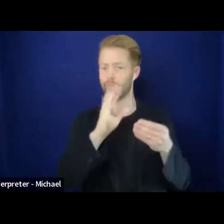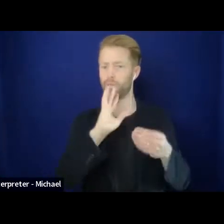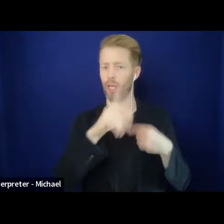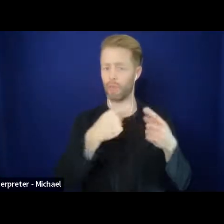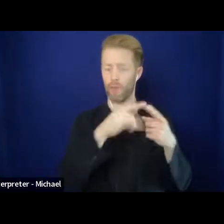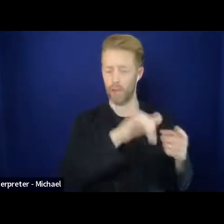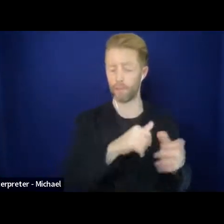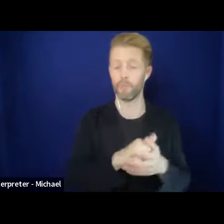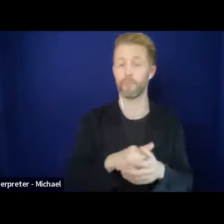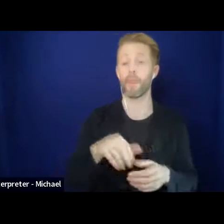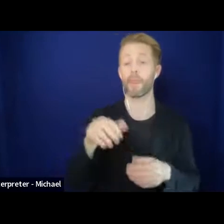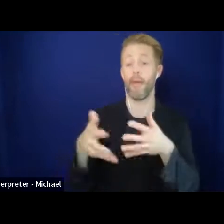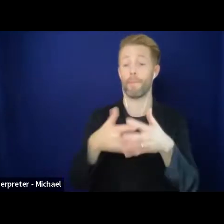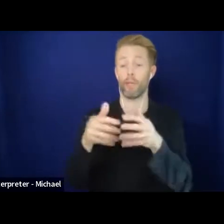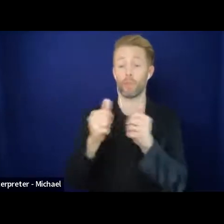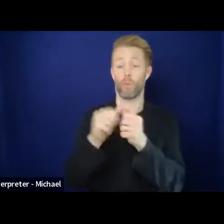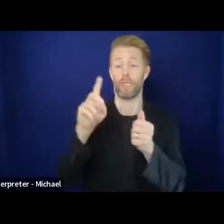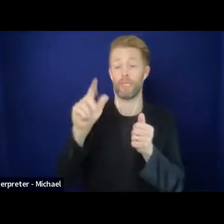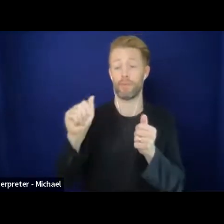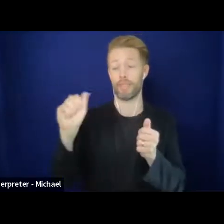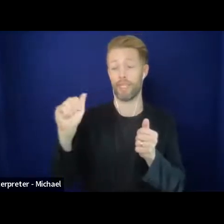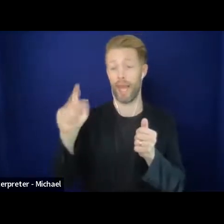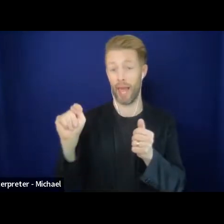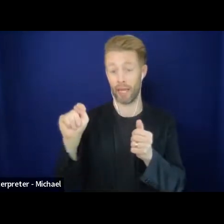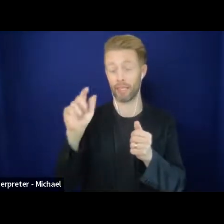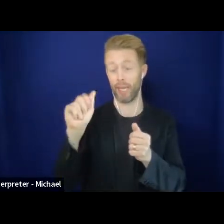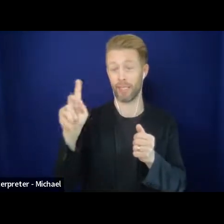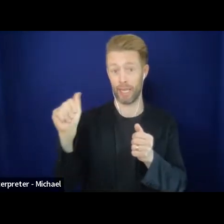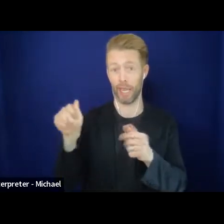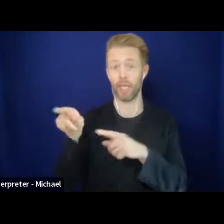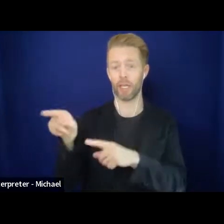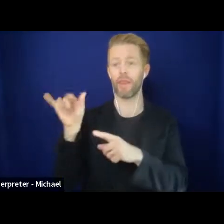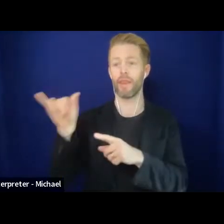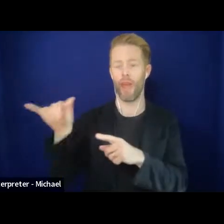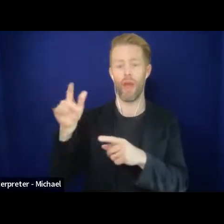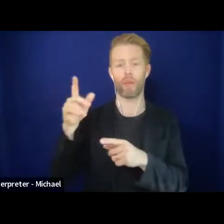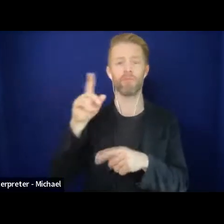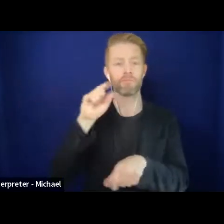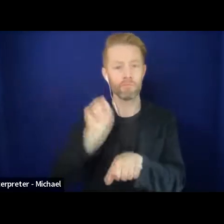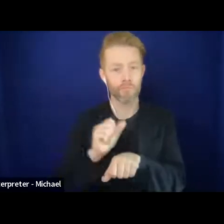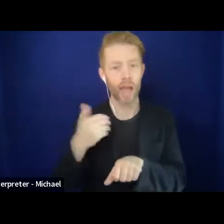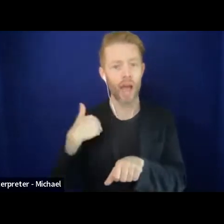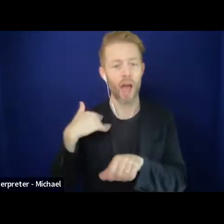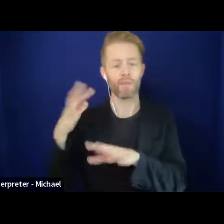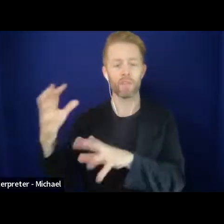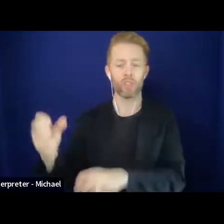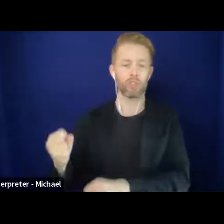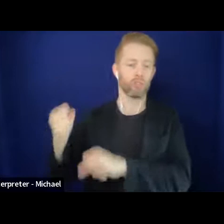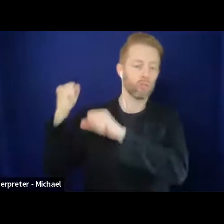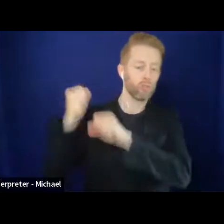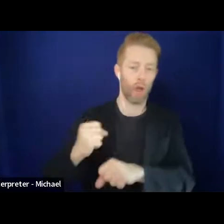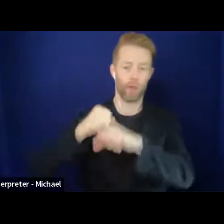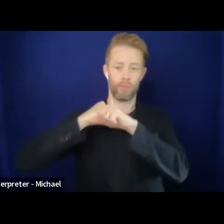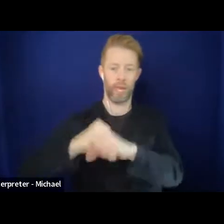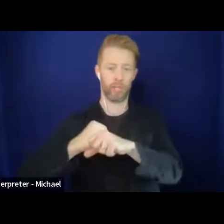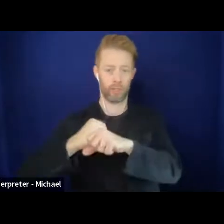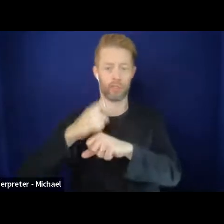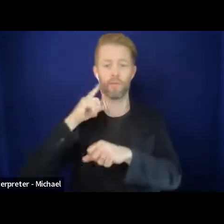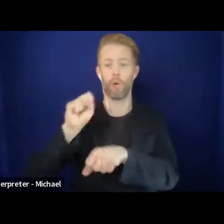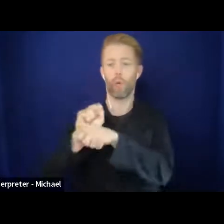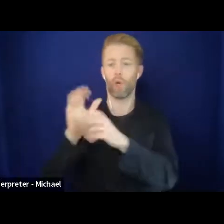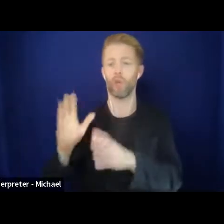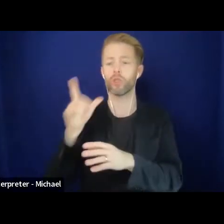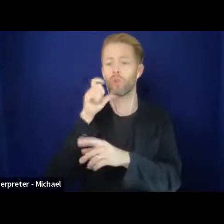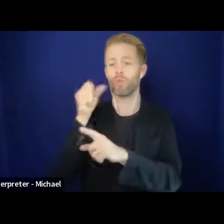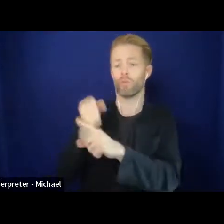with Disabilities Act actually might pose some of the strongest protections for workers who are affected by algorithmic